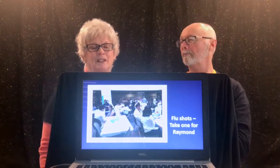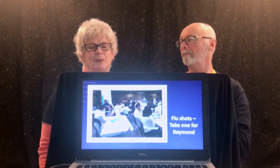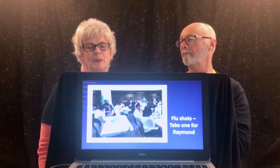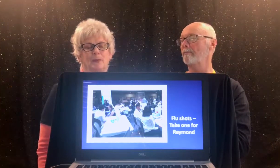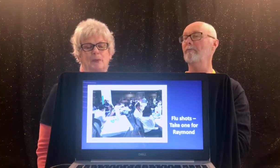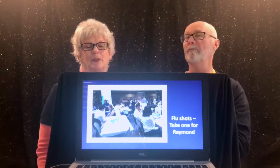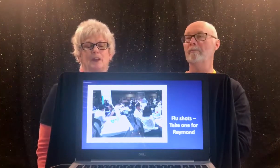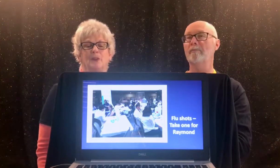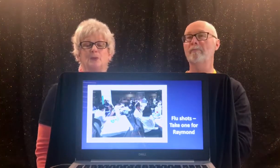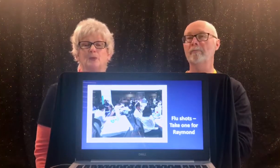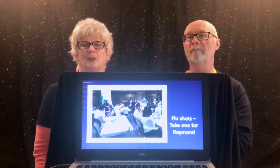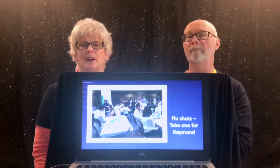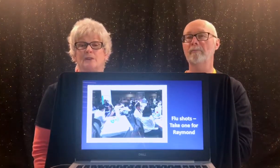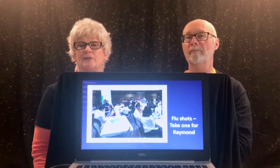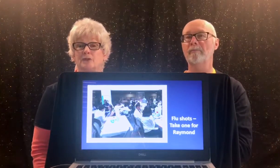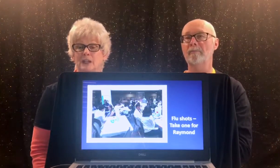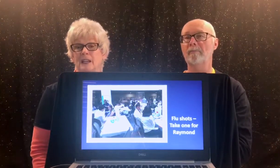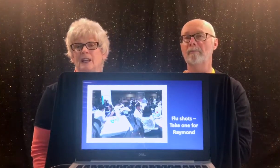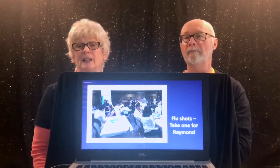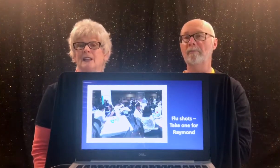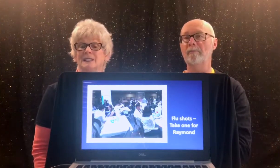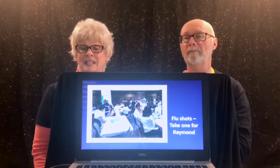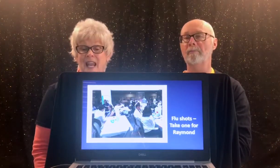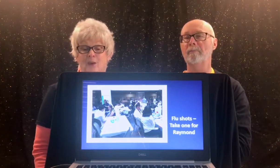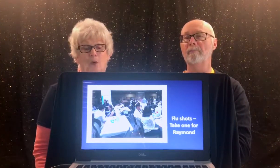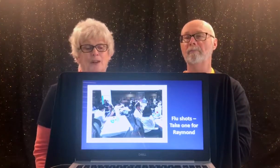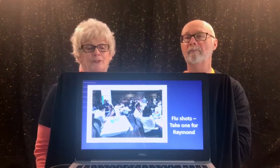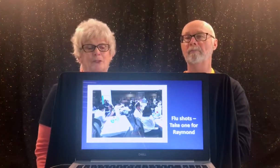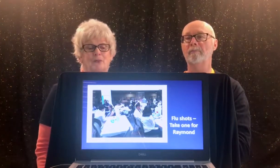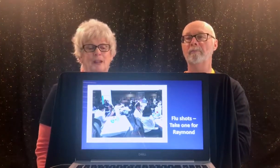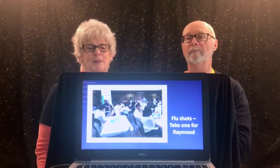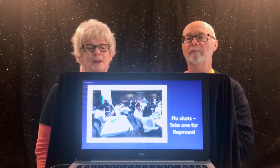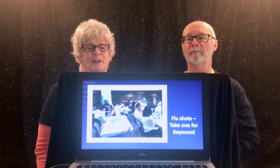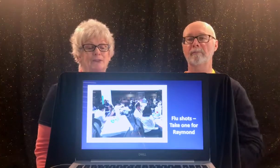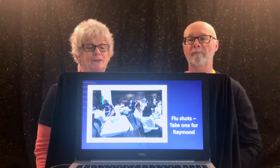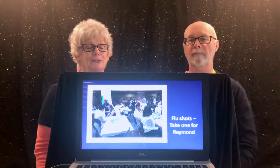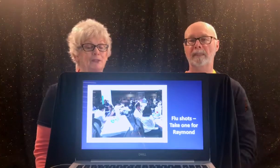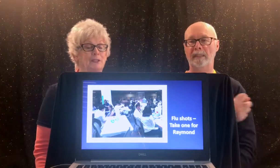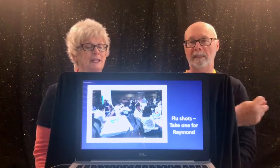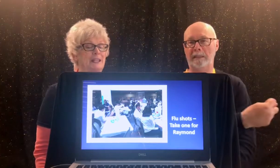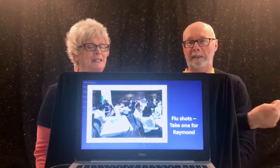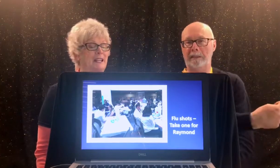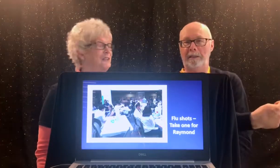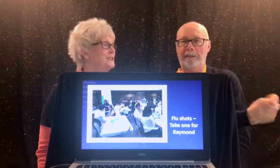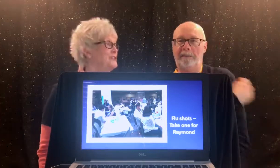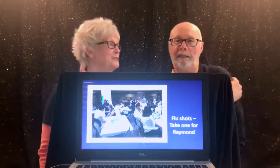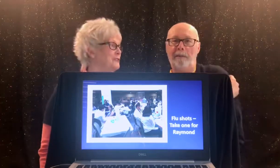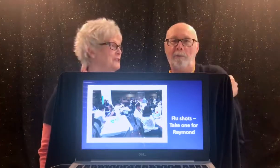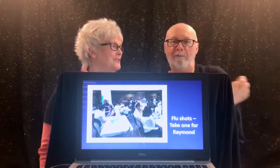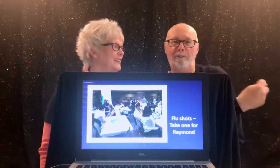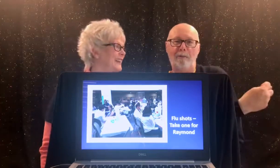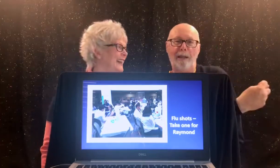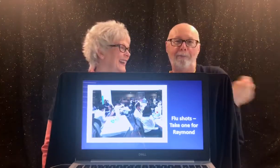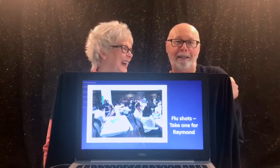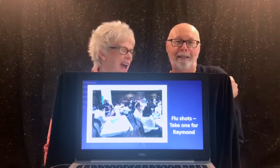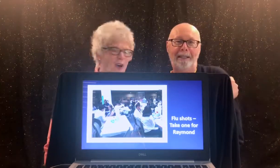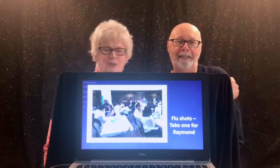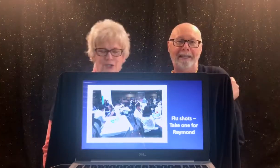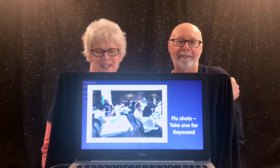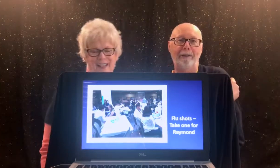young people through the free Take One for Raymond flu clinics held in the Take one for Raymond. Ouch. Right